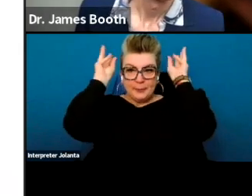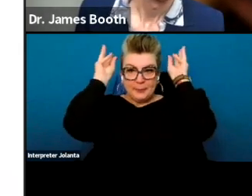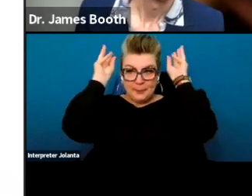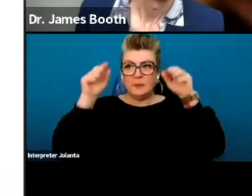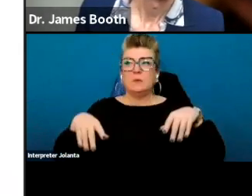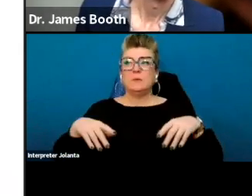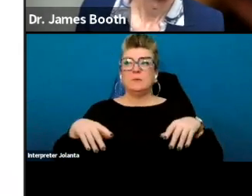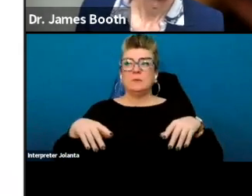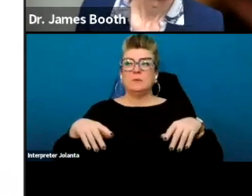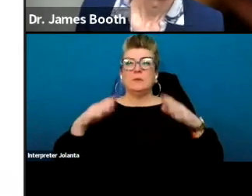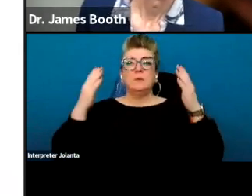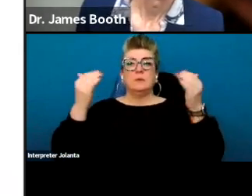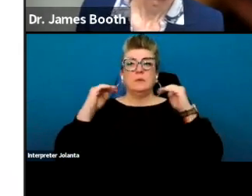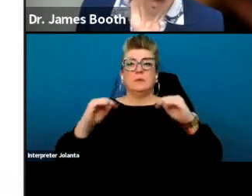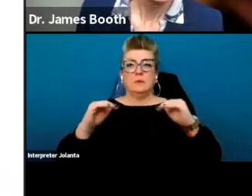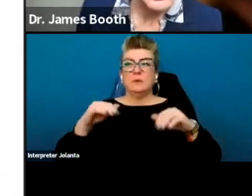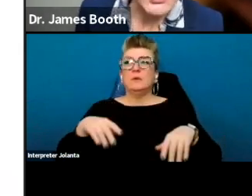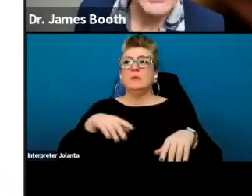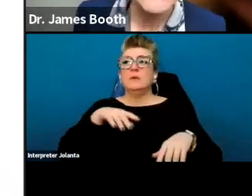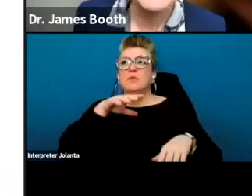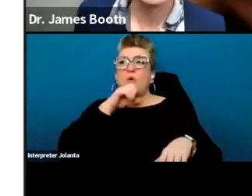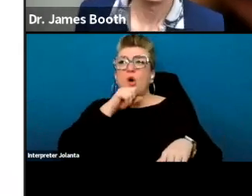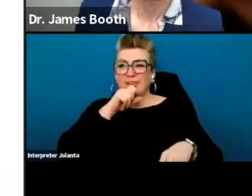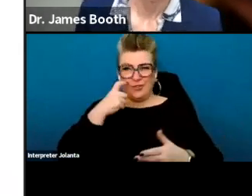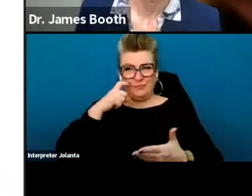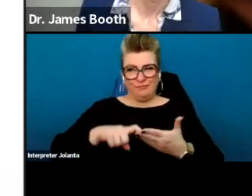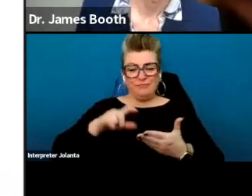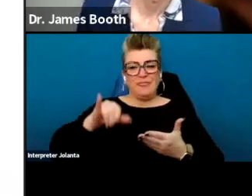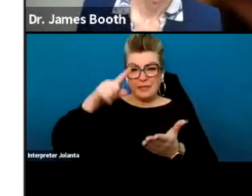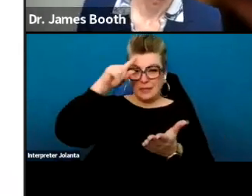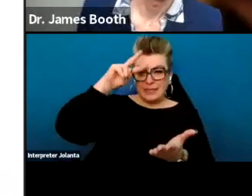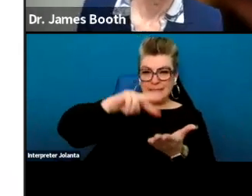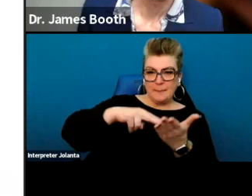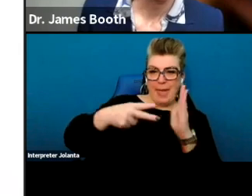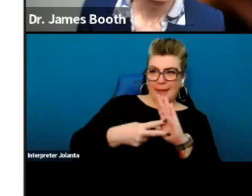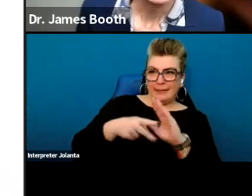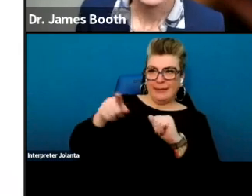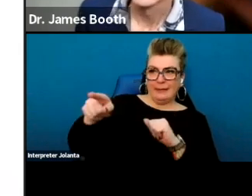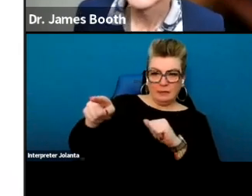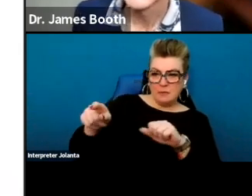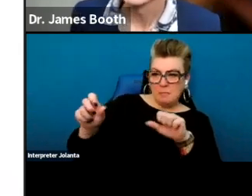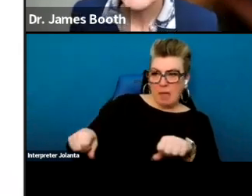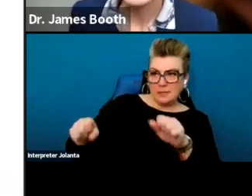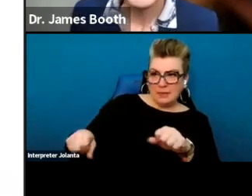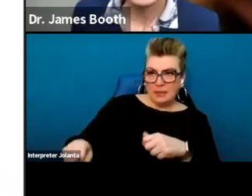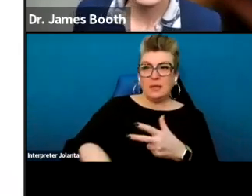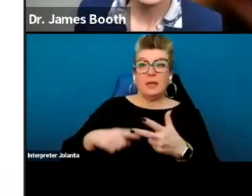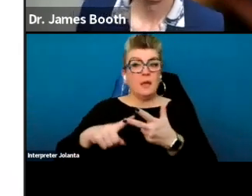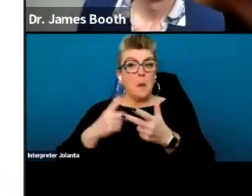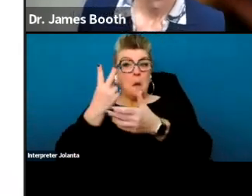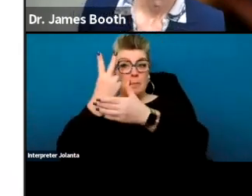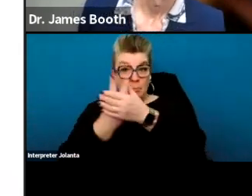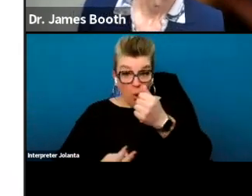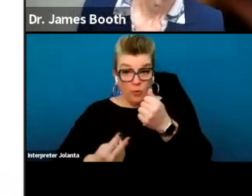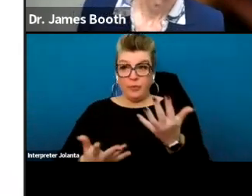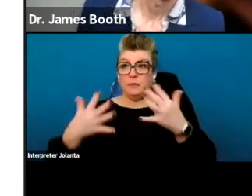task. And in orange, you can see the semantic plausibility task. And then overlap between the